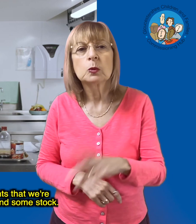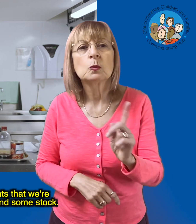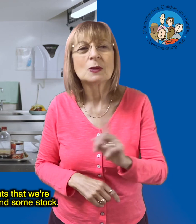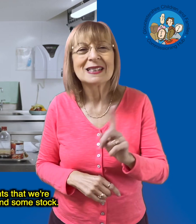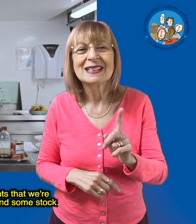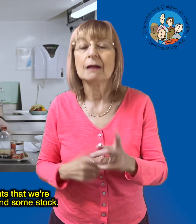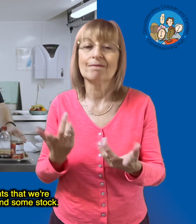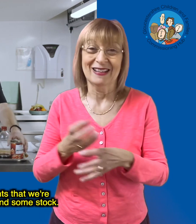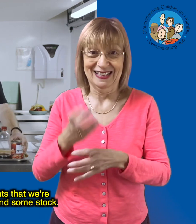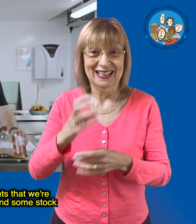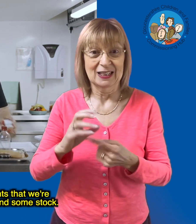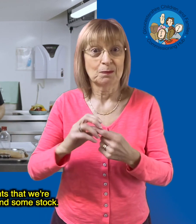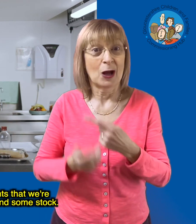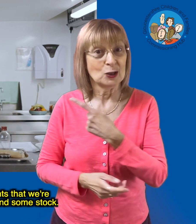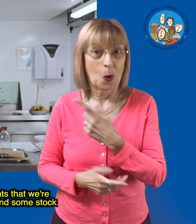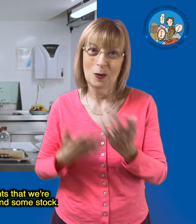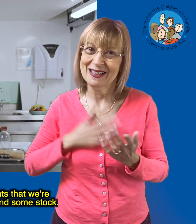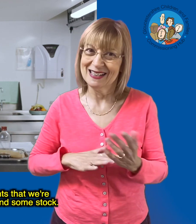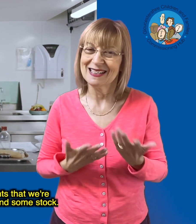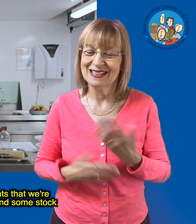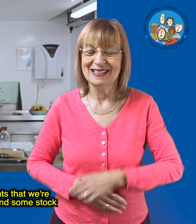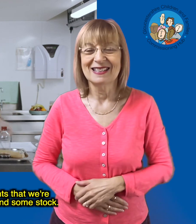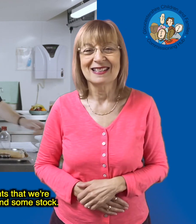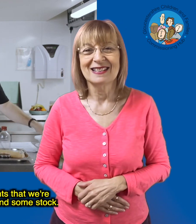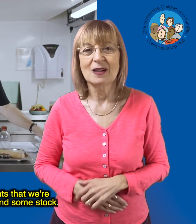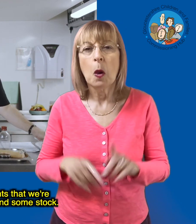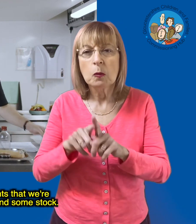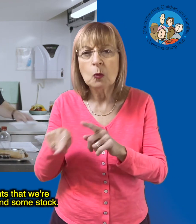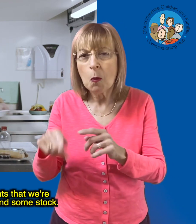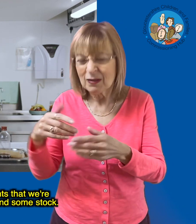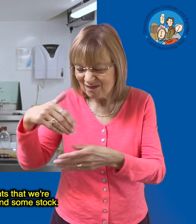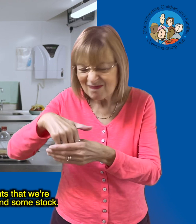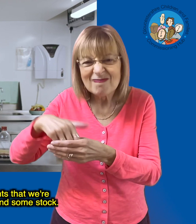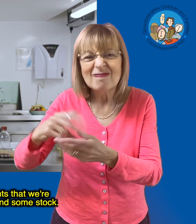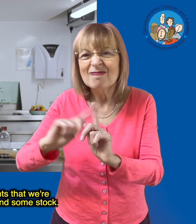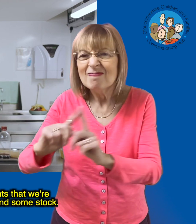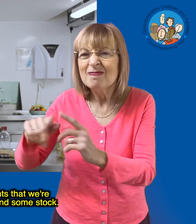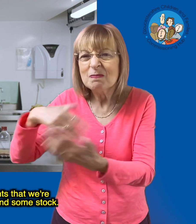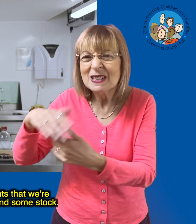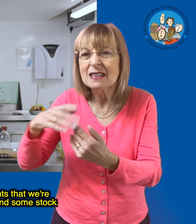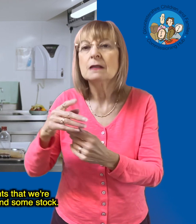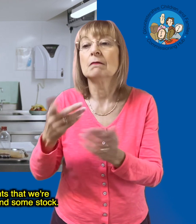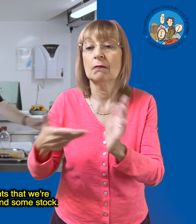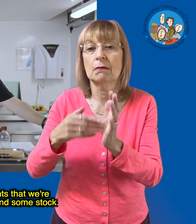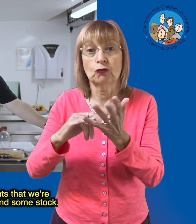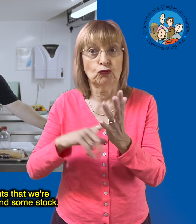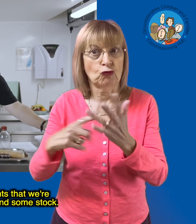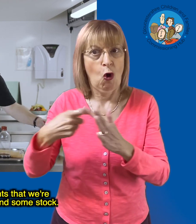next set of ingredients that we're going to be using is our tinned tomatoes, our stuffing mix,